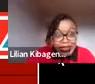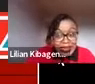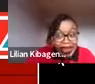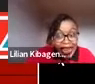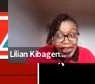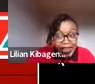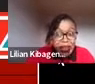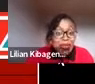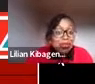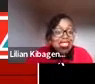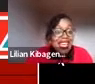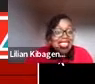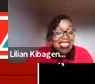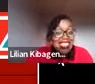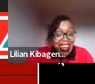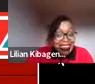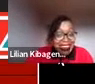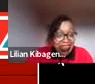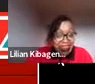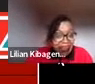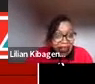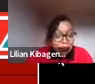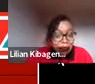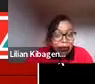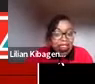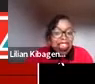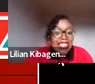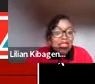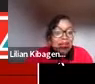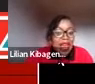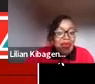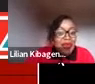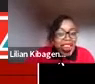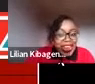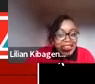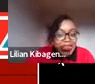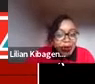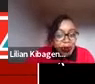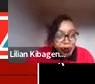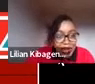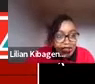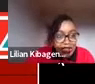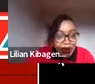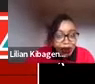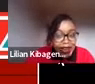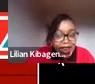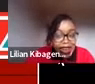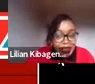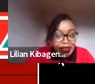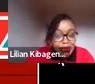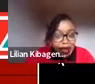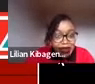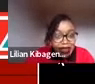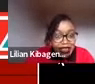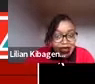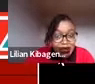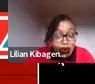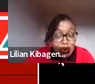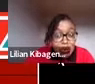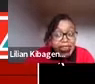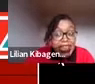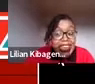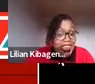School in Siaya, who's our third runners-up. And then we have Valerie Kowech from Lions